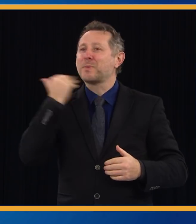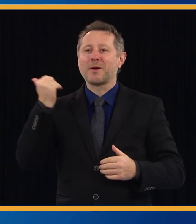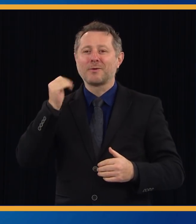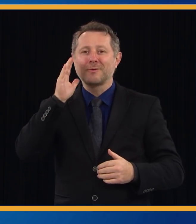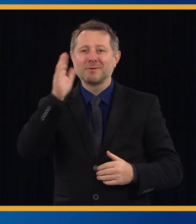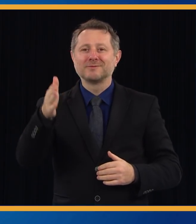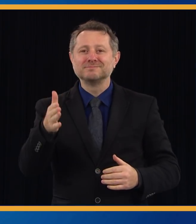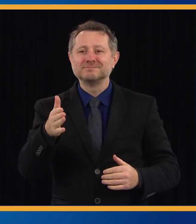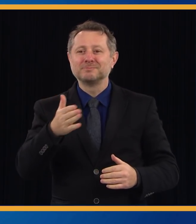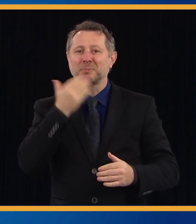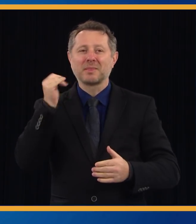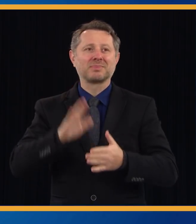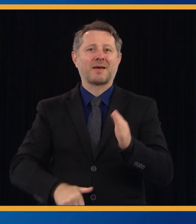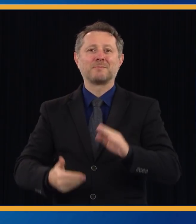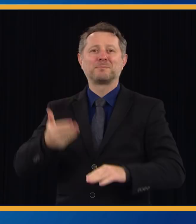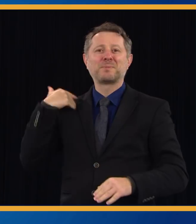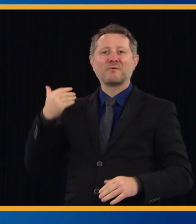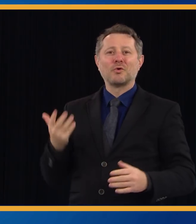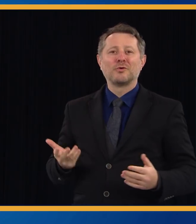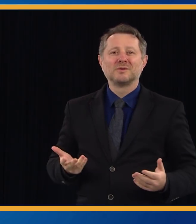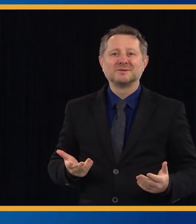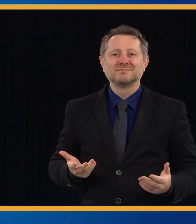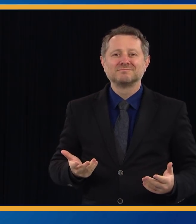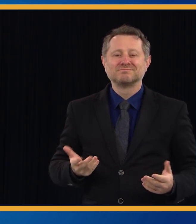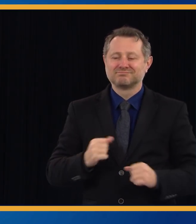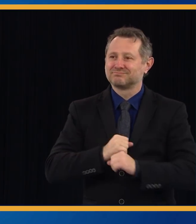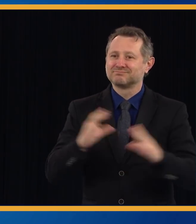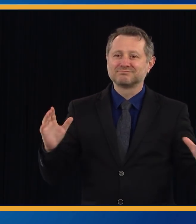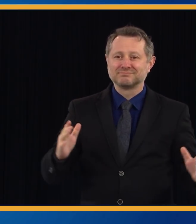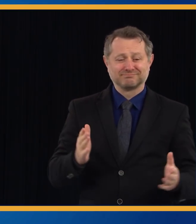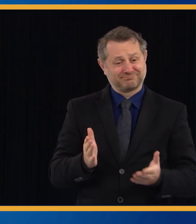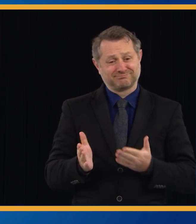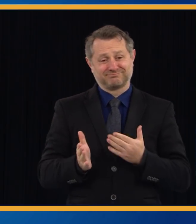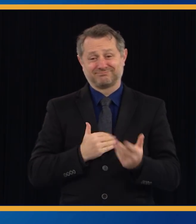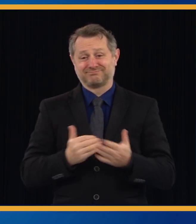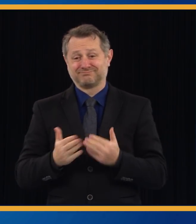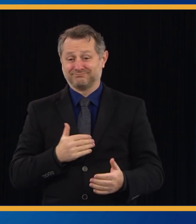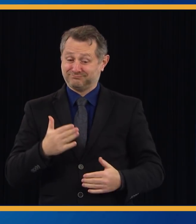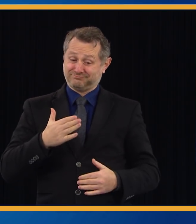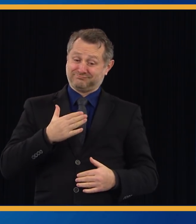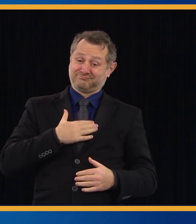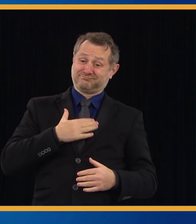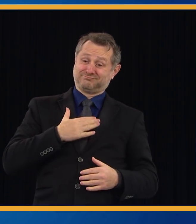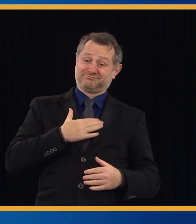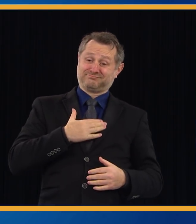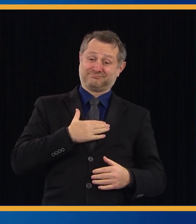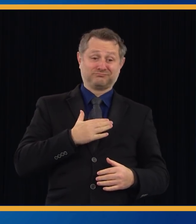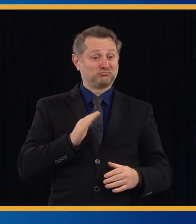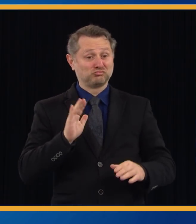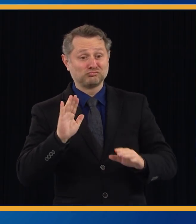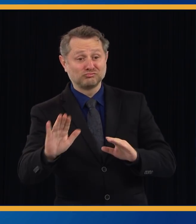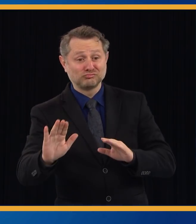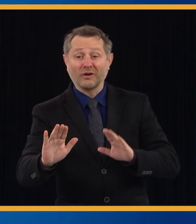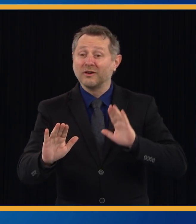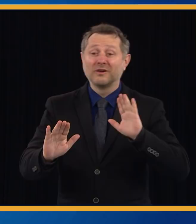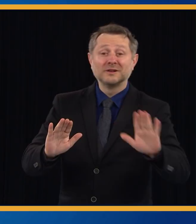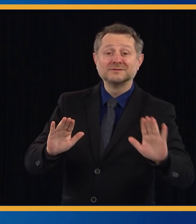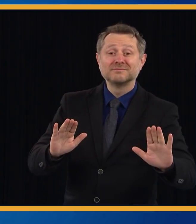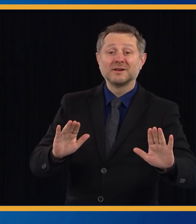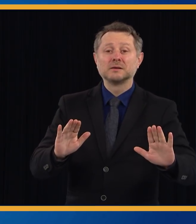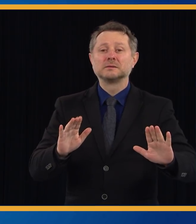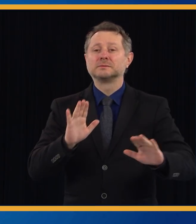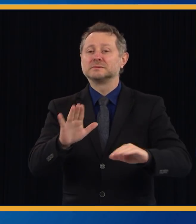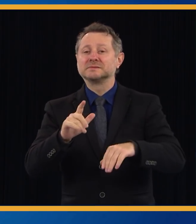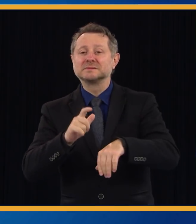this pause. Look, even on an individual level, you had time to decompress a little bit or compress